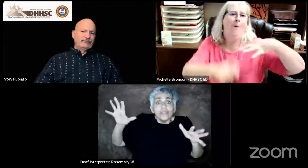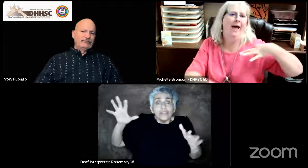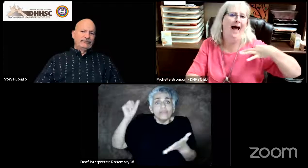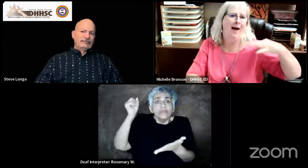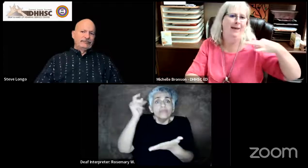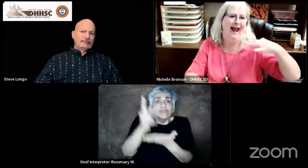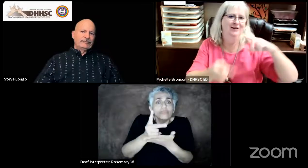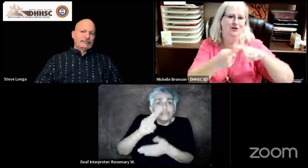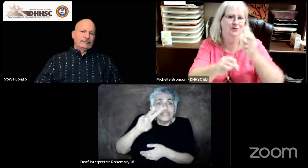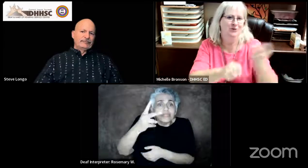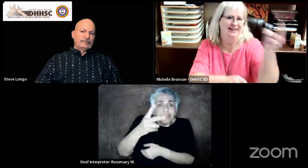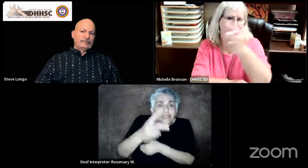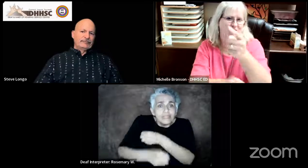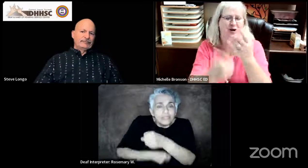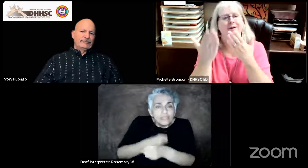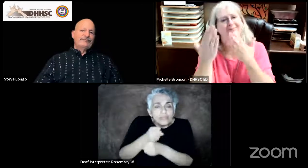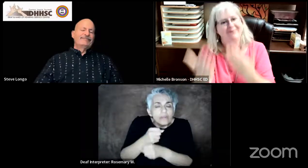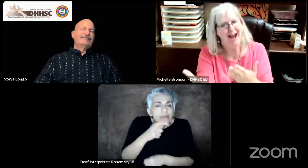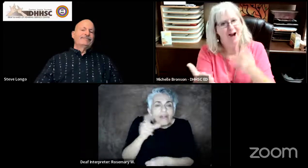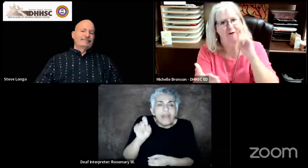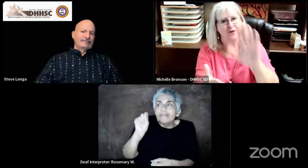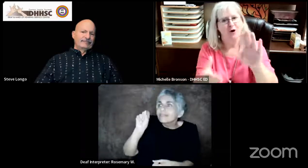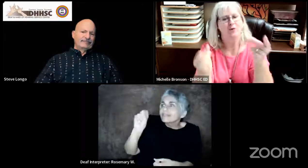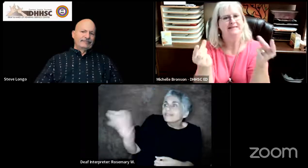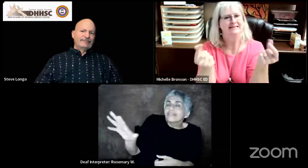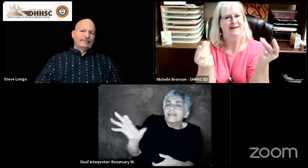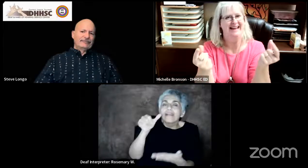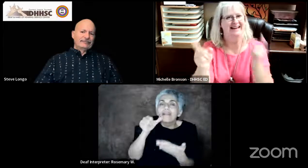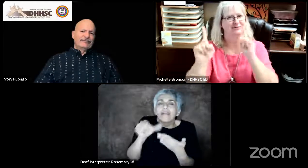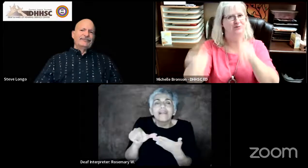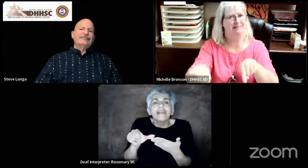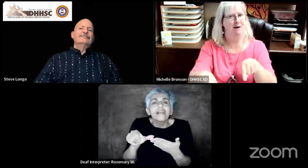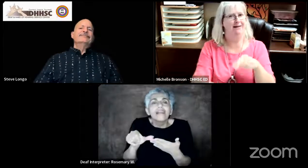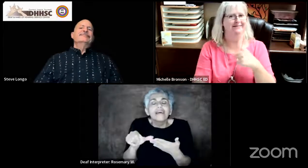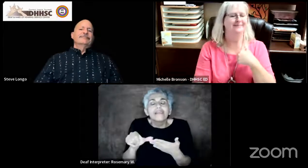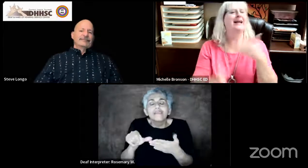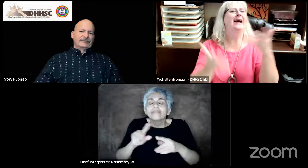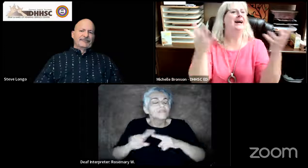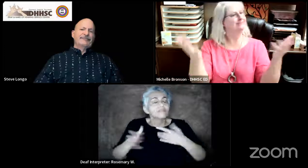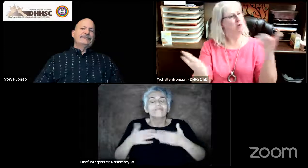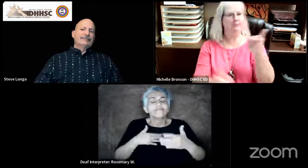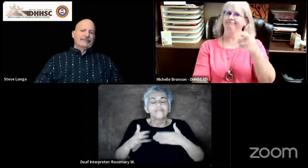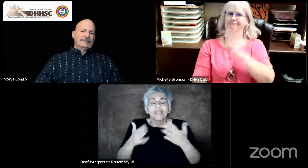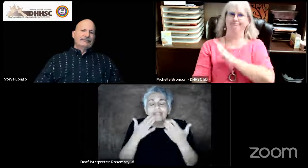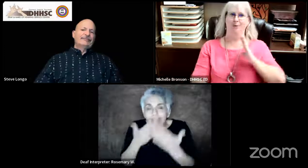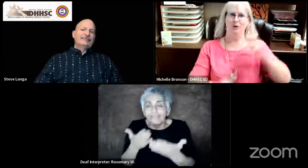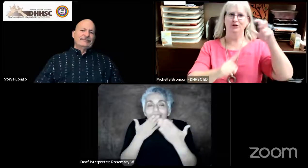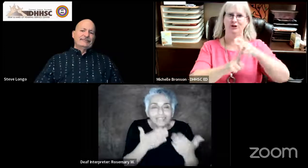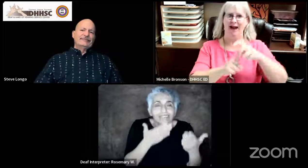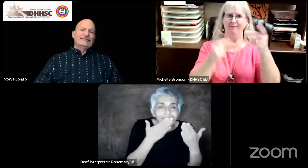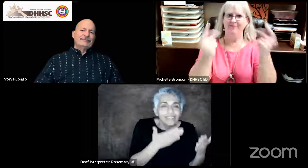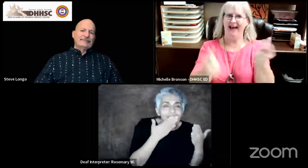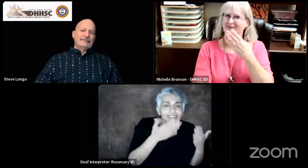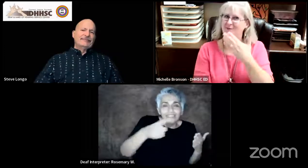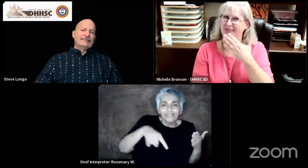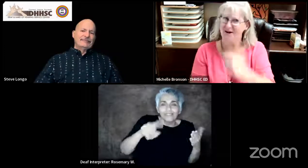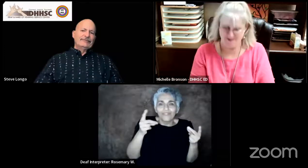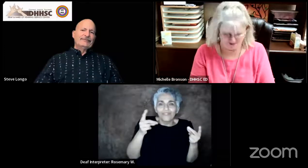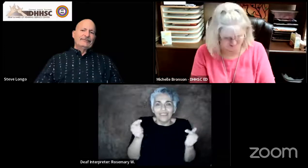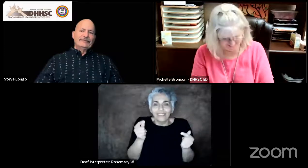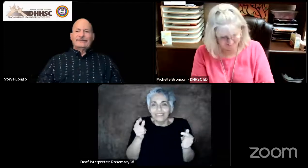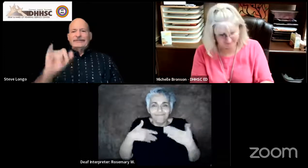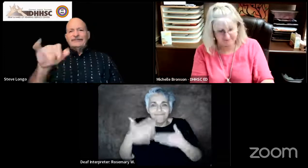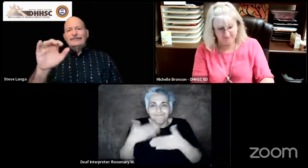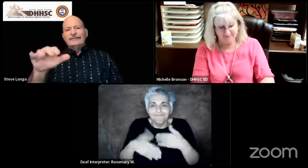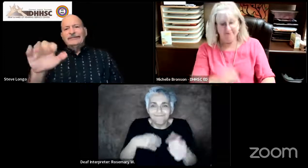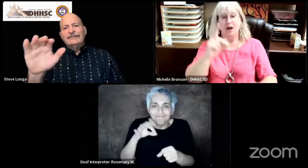done. And so after all that rush, it ended up, we had some time, things are on hold a little bit, but I